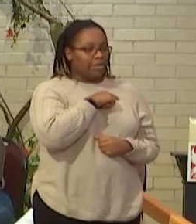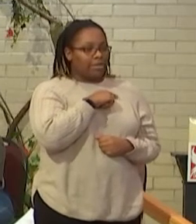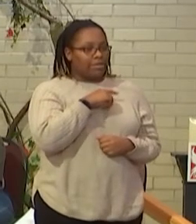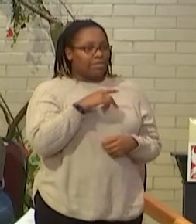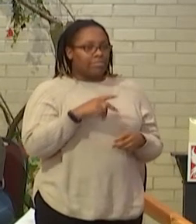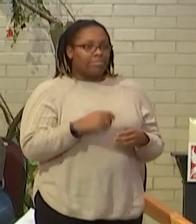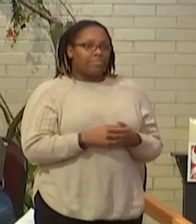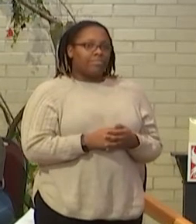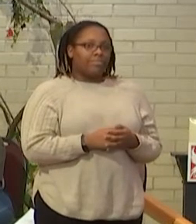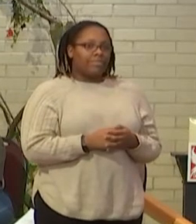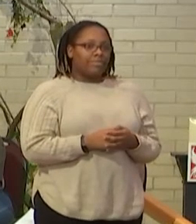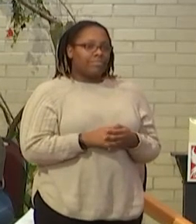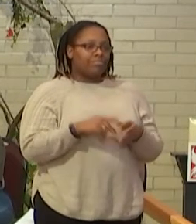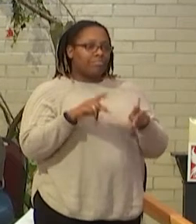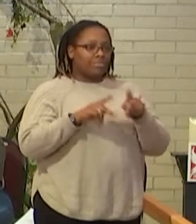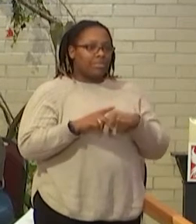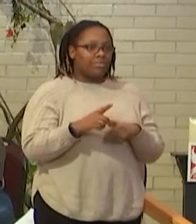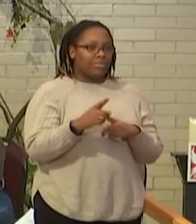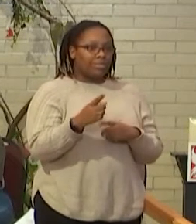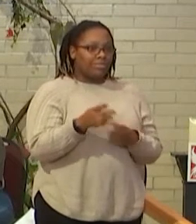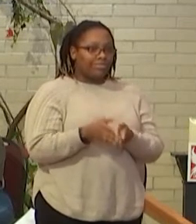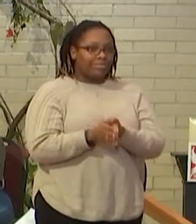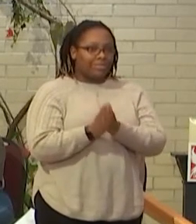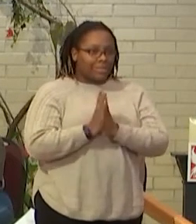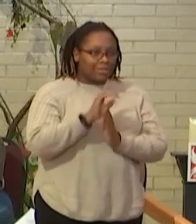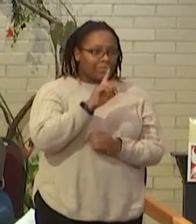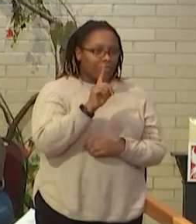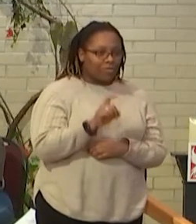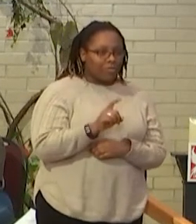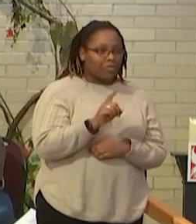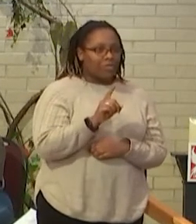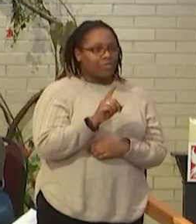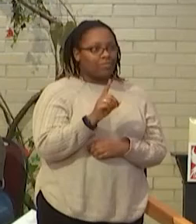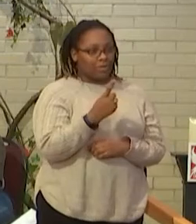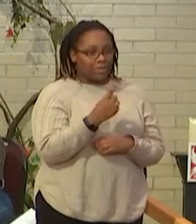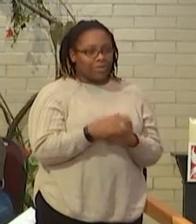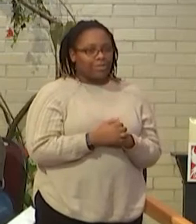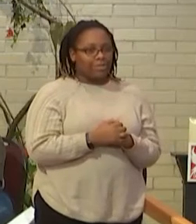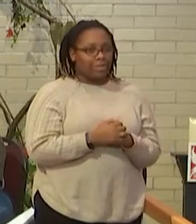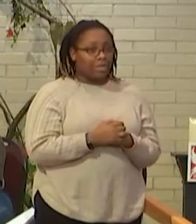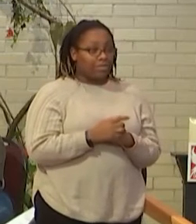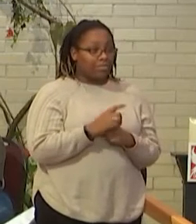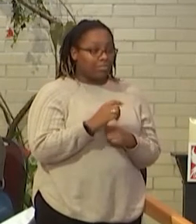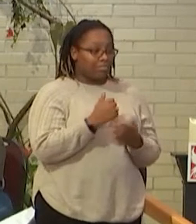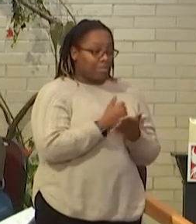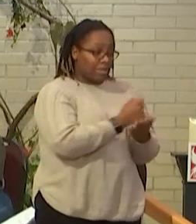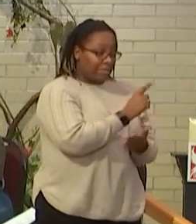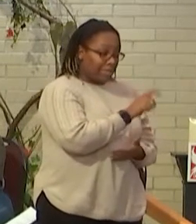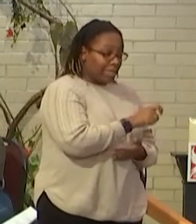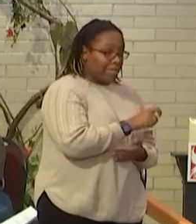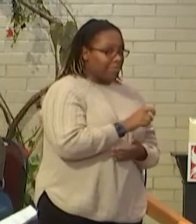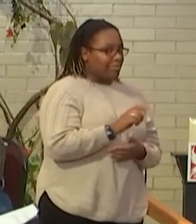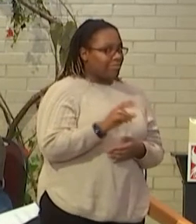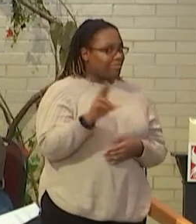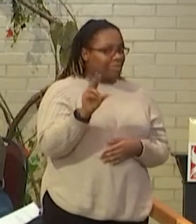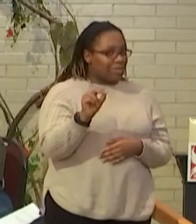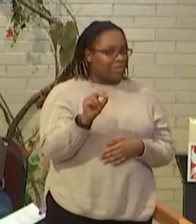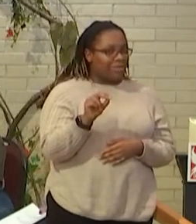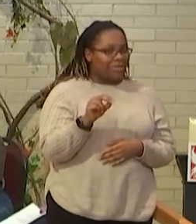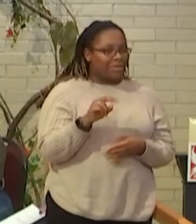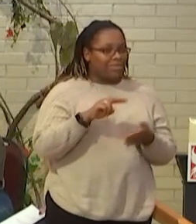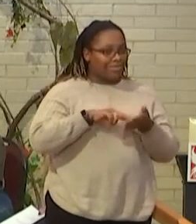people to actually ask me first, like, do you need help? And if I say no, I mean no, I really don't need the